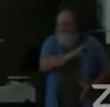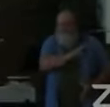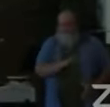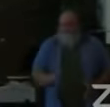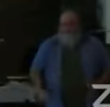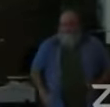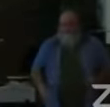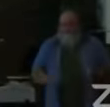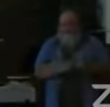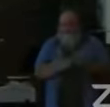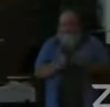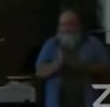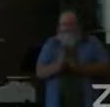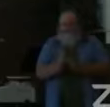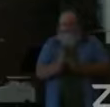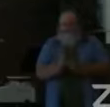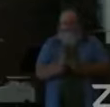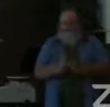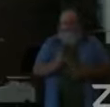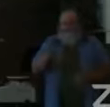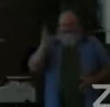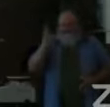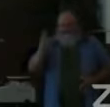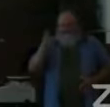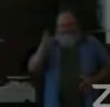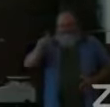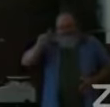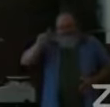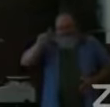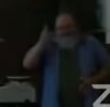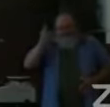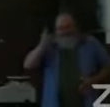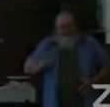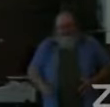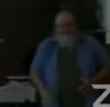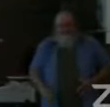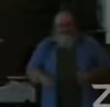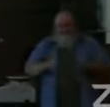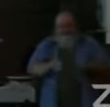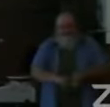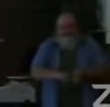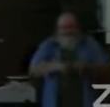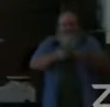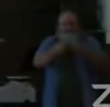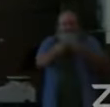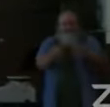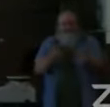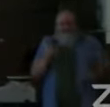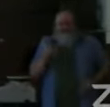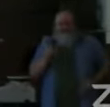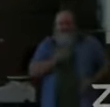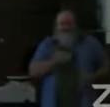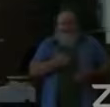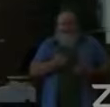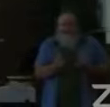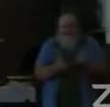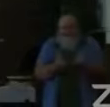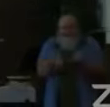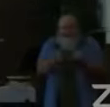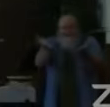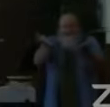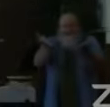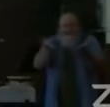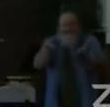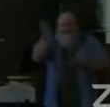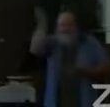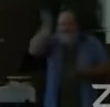We have to do verse 6. We have to give our cares to God. We have to, by prayer, communication